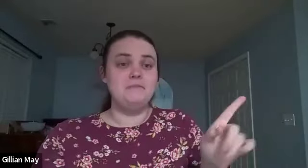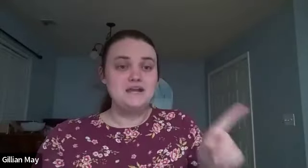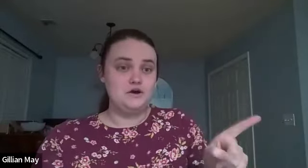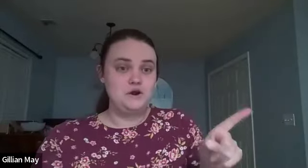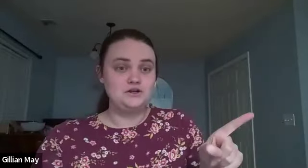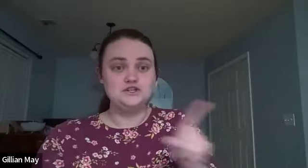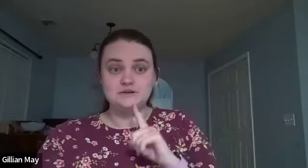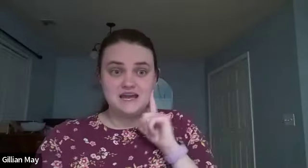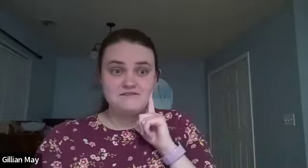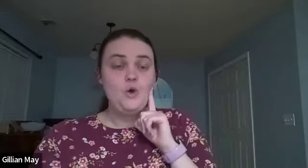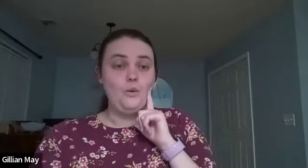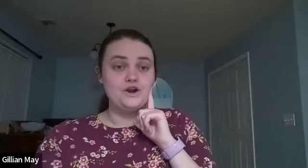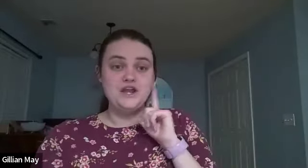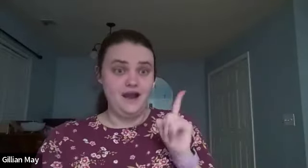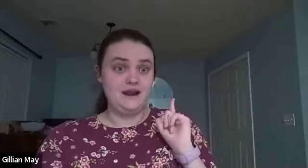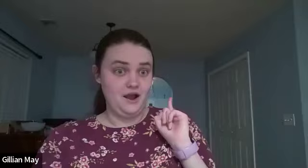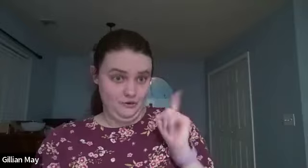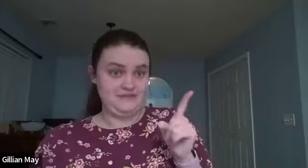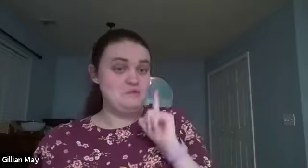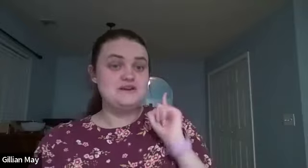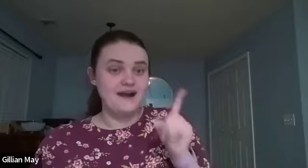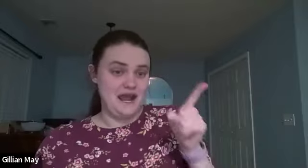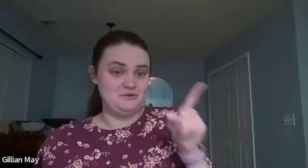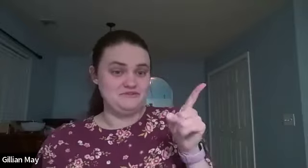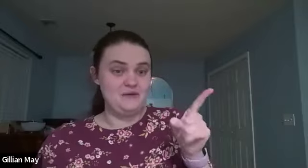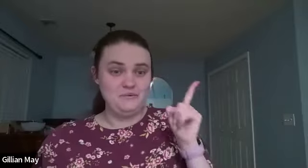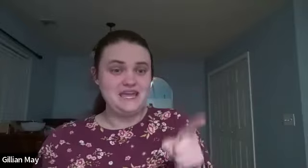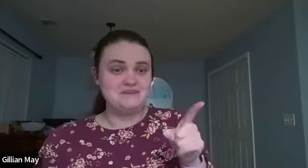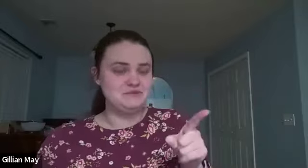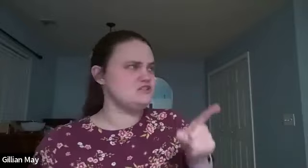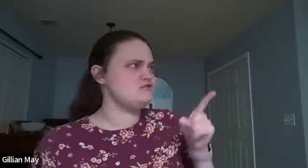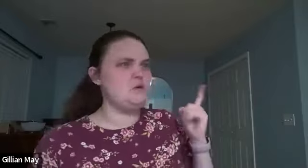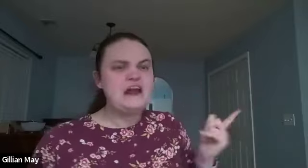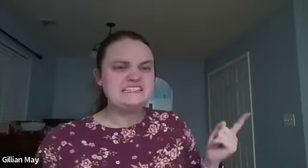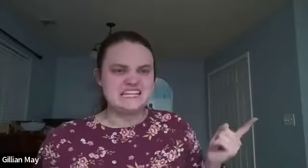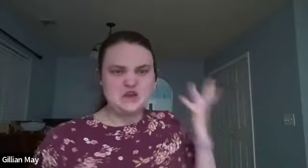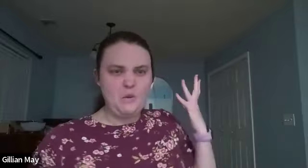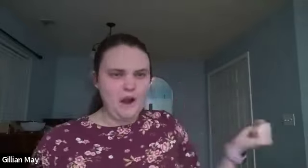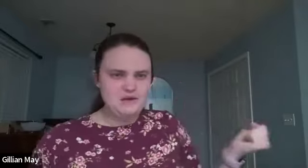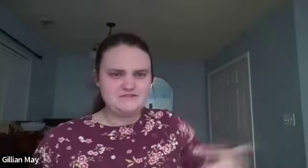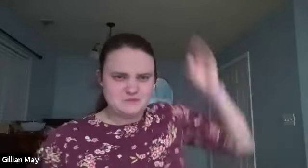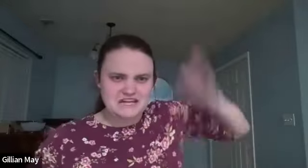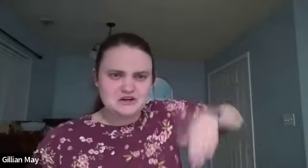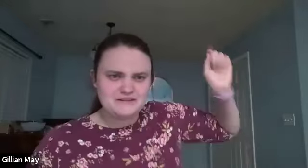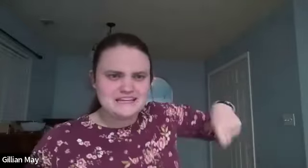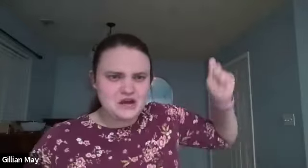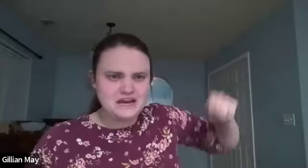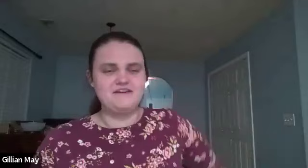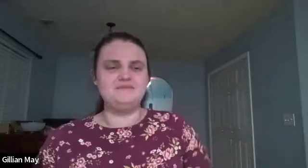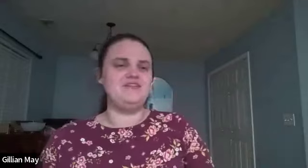my coworkers who are deaf were not okay. They were not happy with that. When we came in that building, they're like, what is this? Why do we have this? We can't turn our lights on and off. I mean, they